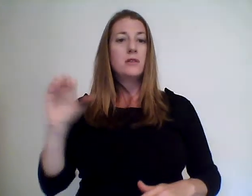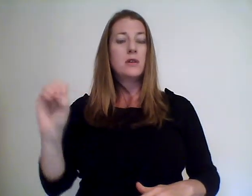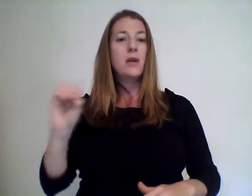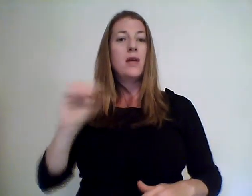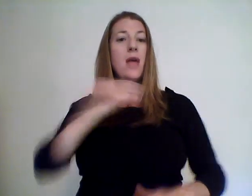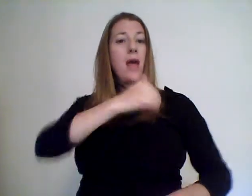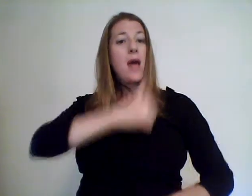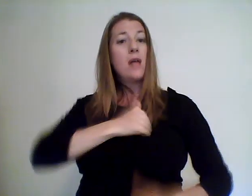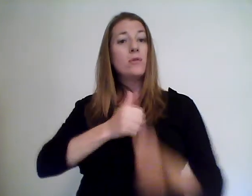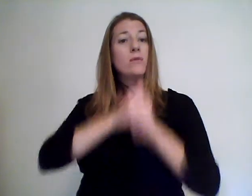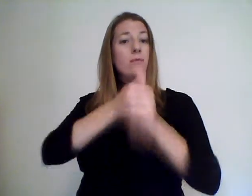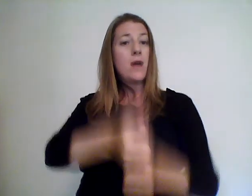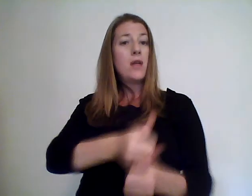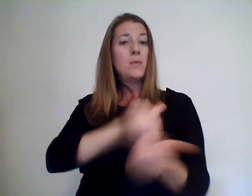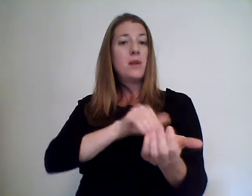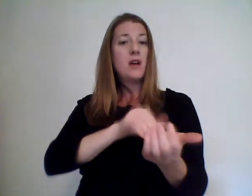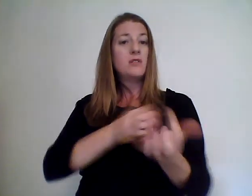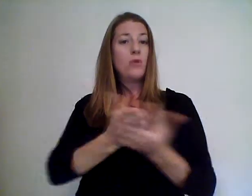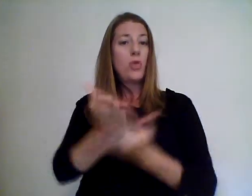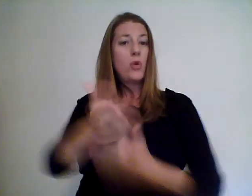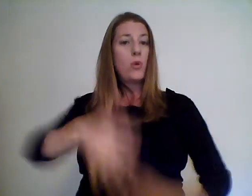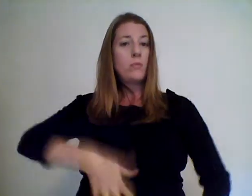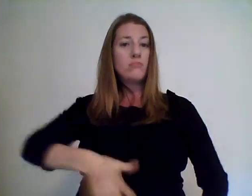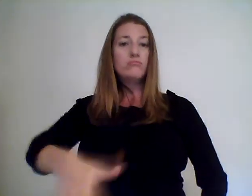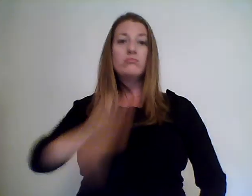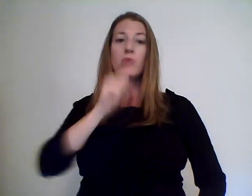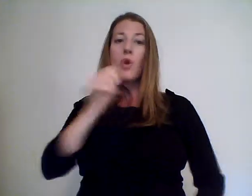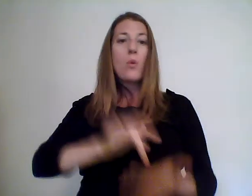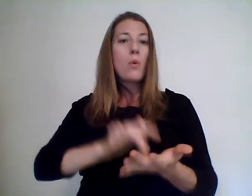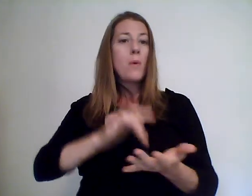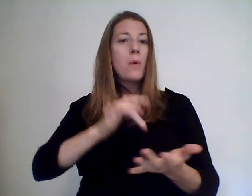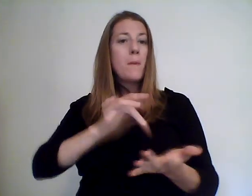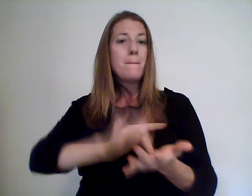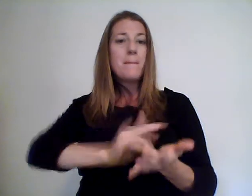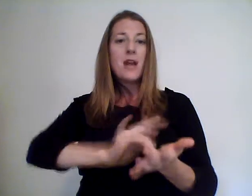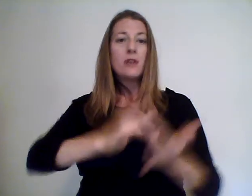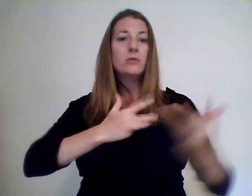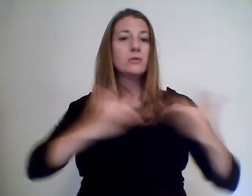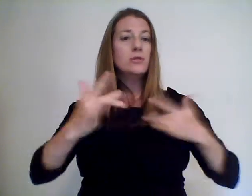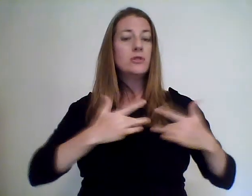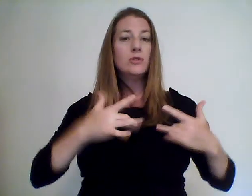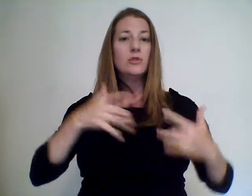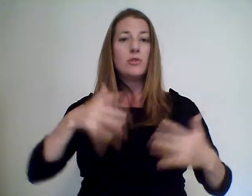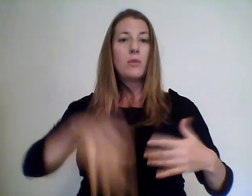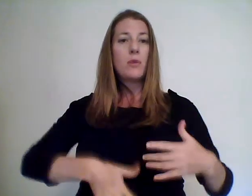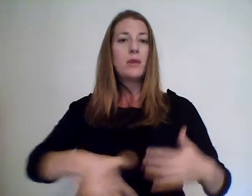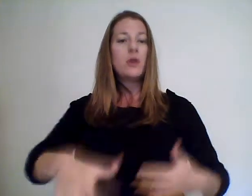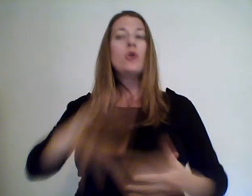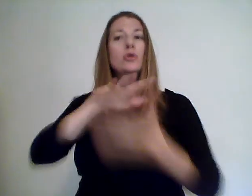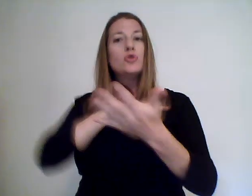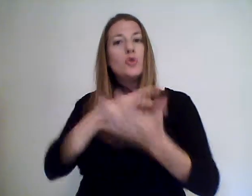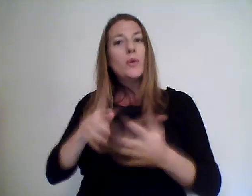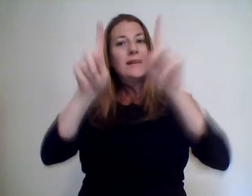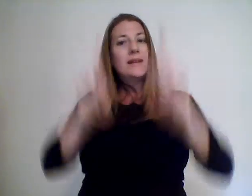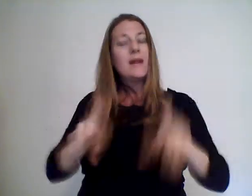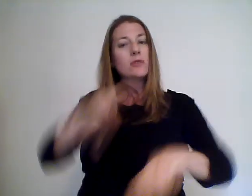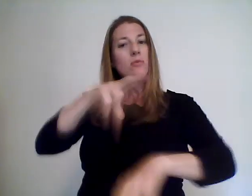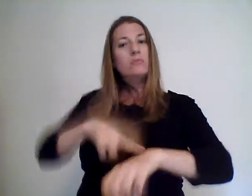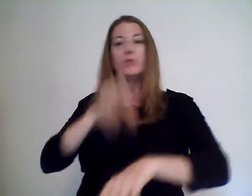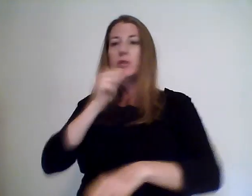her pregnancy. There were no medical concerns during the pregnancy, and her screening tests were normal. She did not use alcohol,